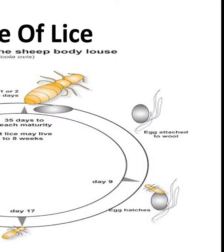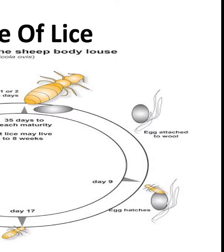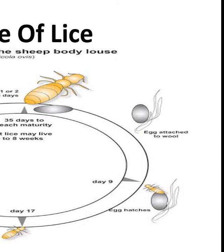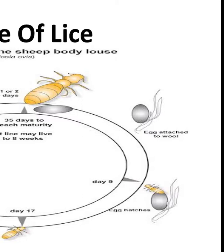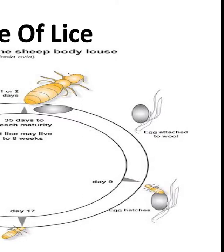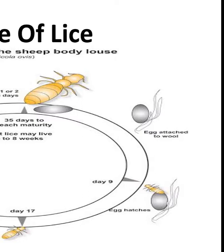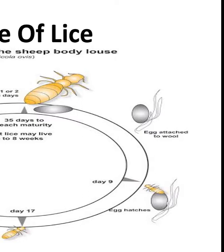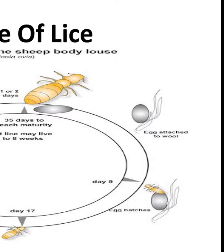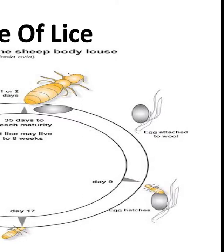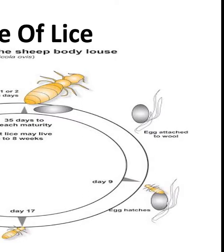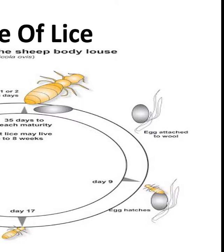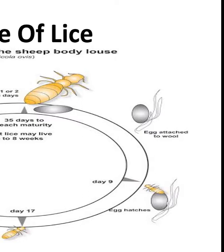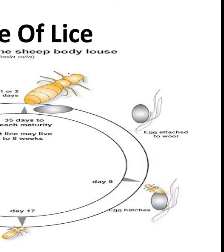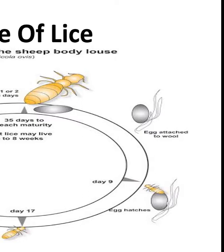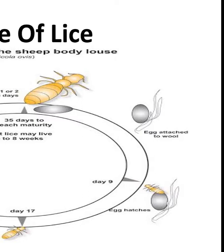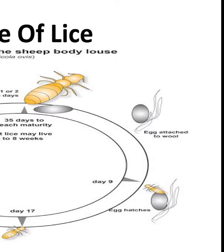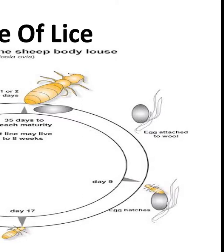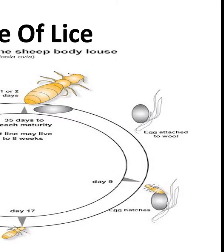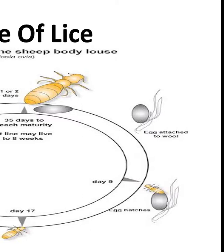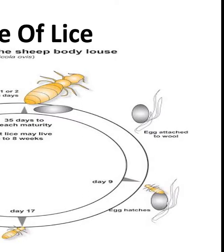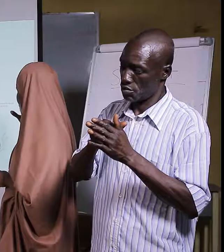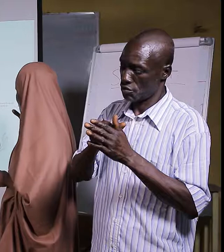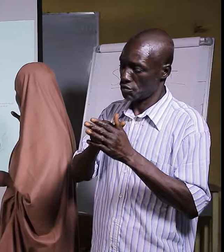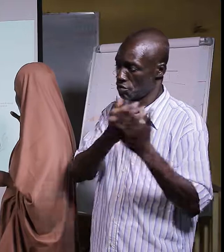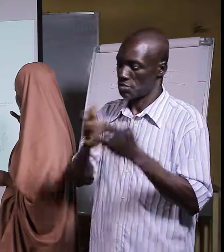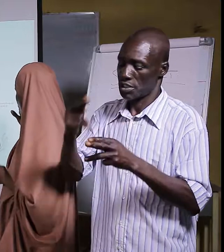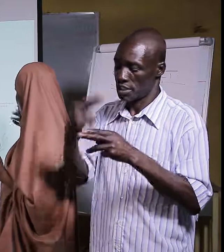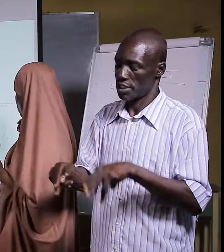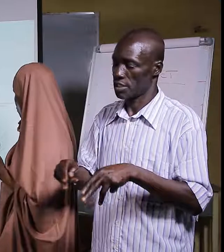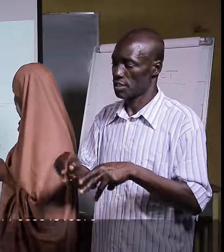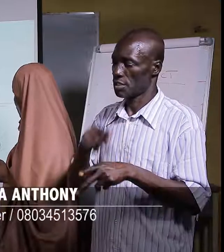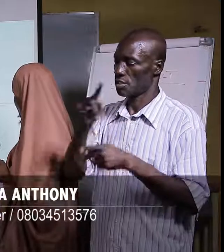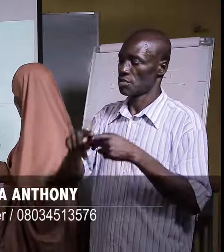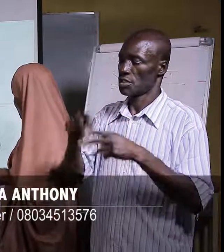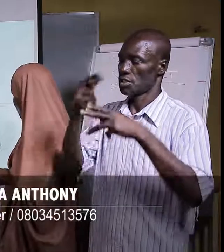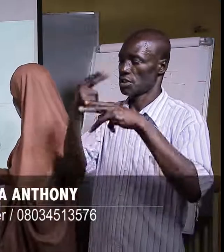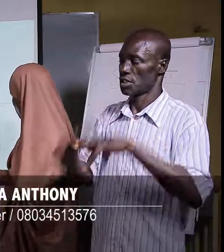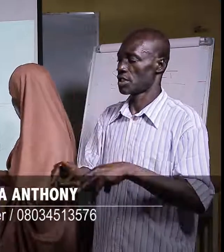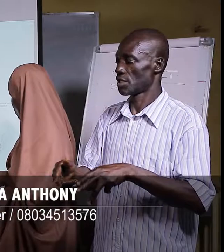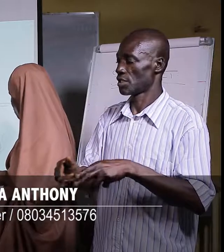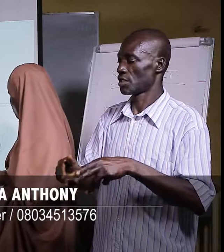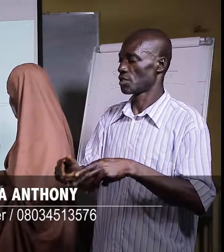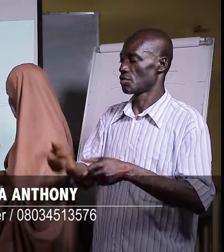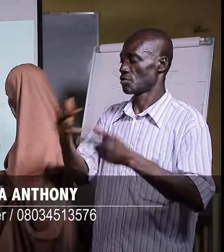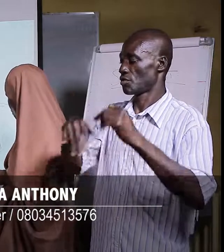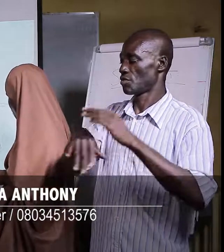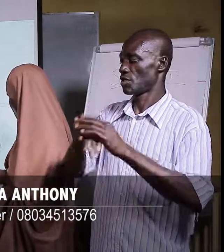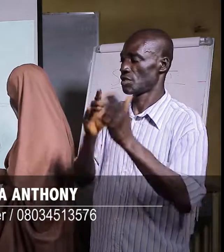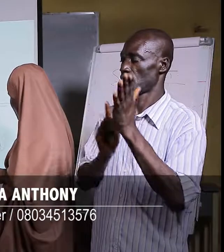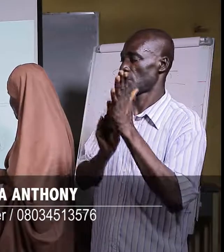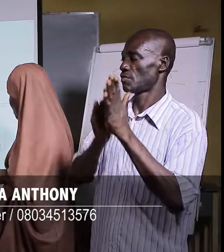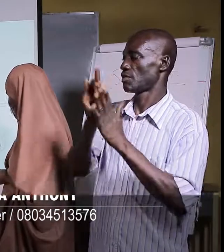when it matures, it what? It lays egg. When it lays egg on a wool, the eggs now will what? It will